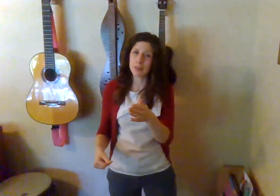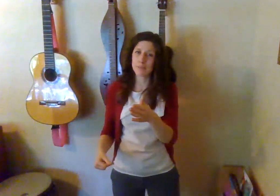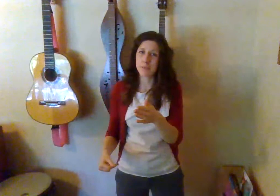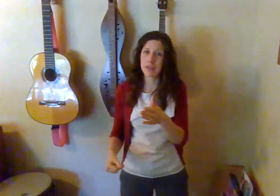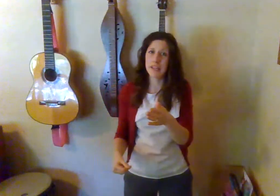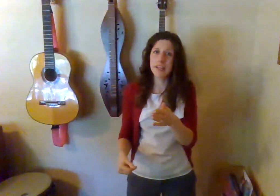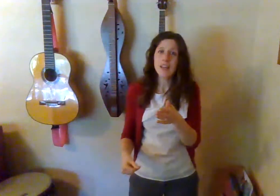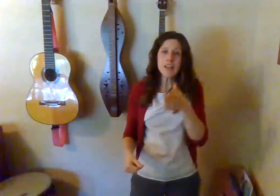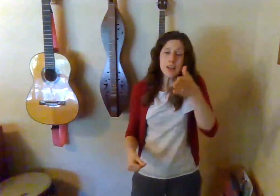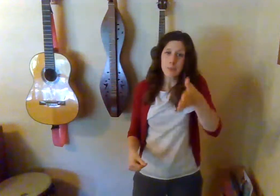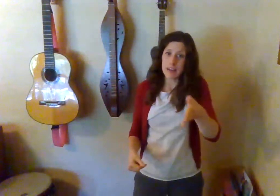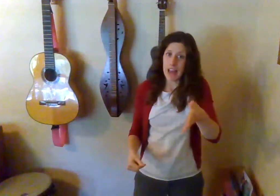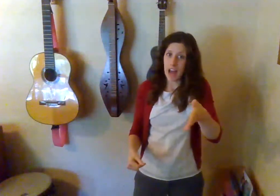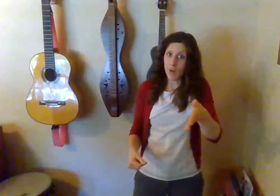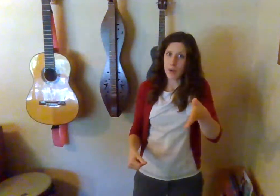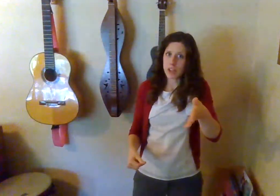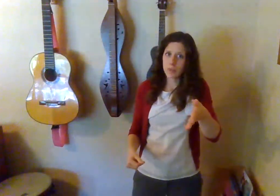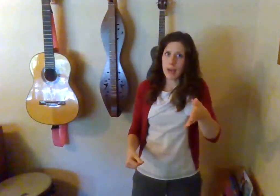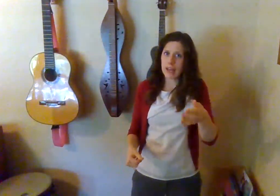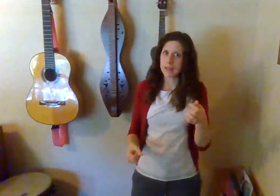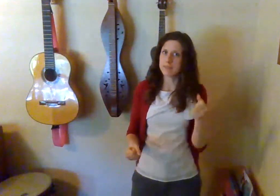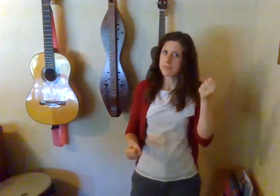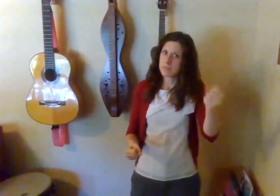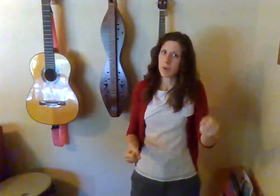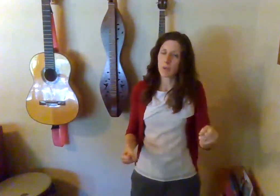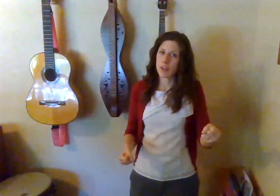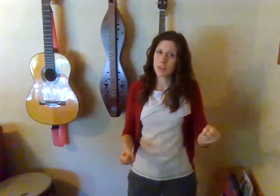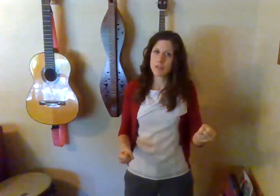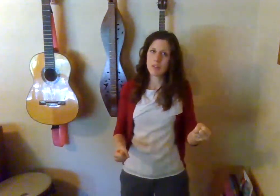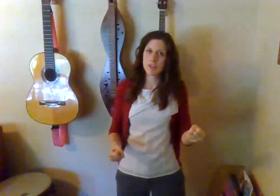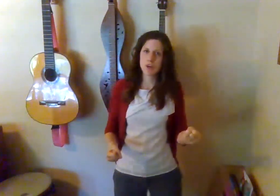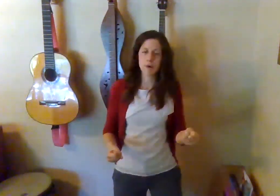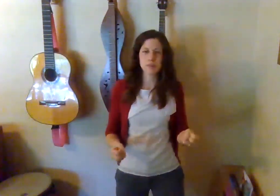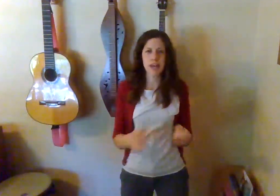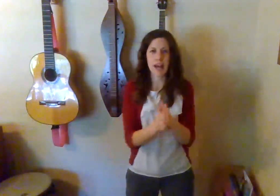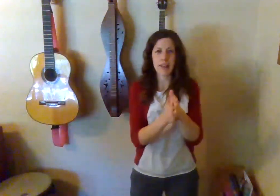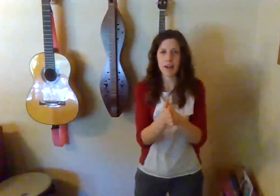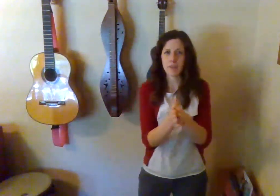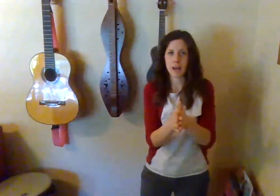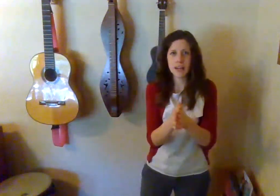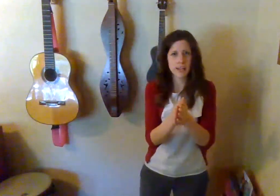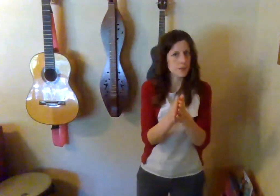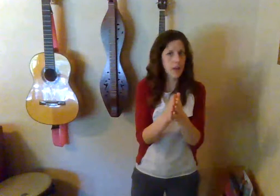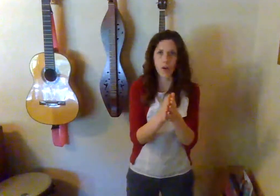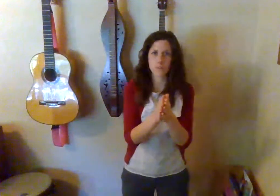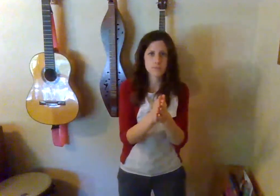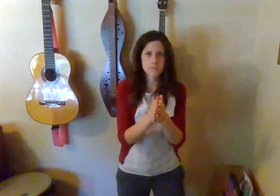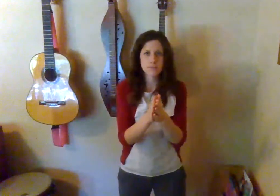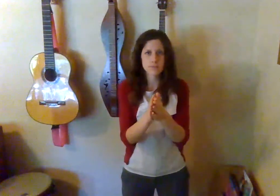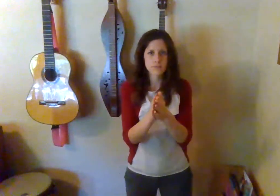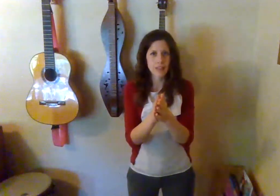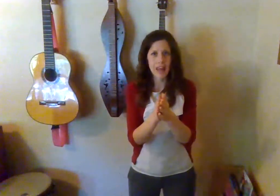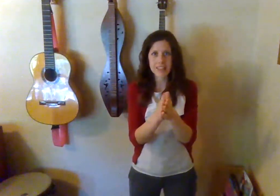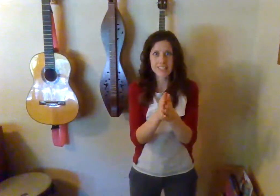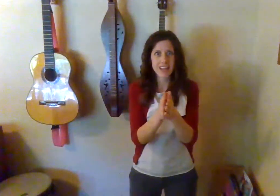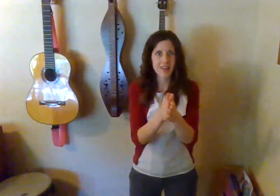speed. But now when you're ready, we're going to do this turbo style. All right. Here we go. Last time.